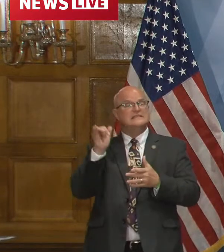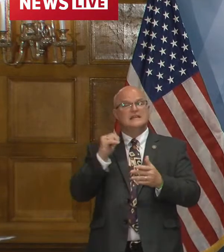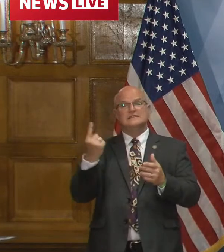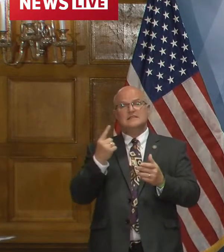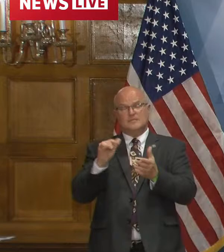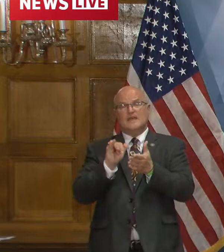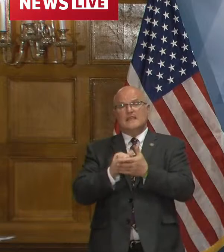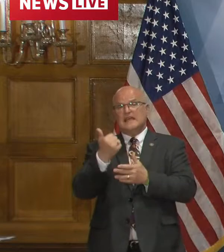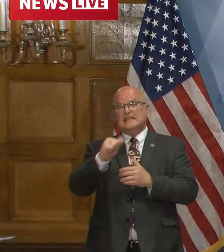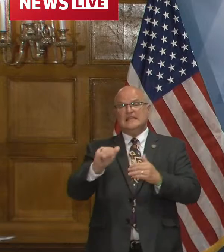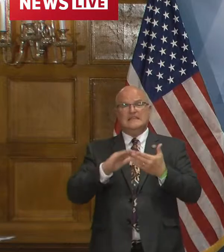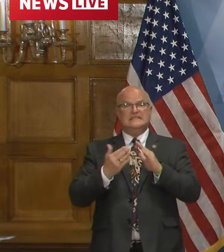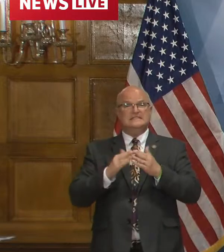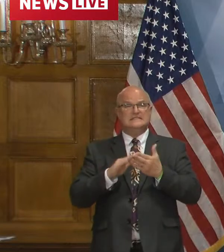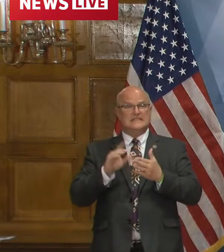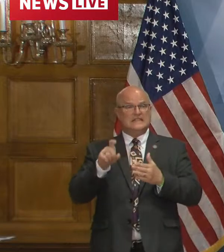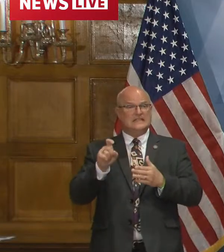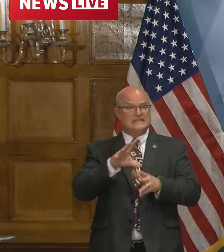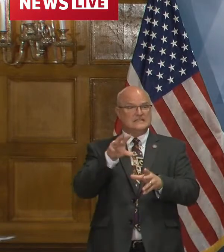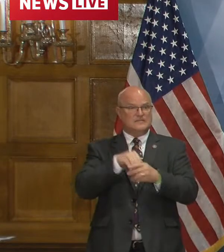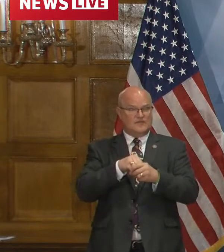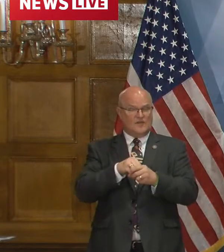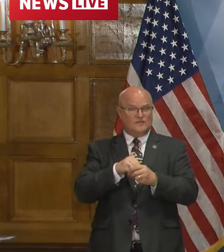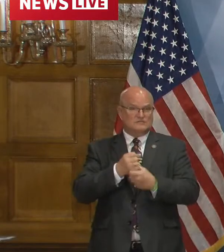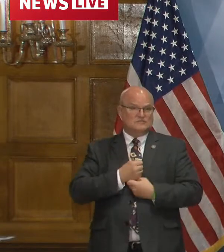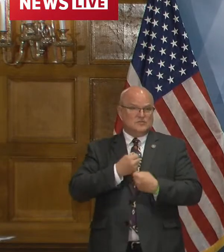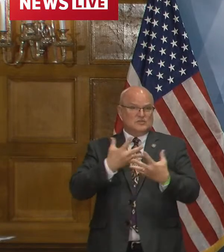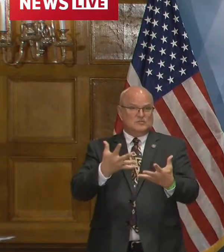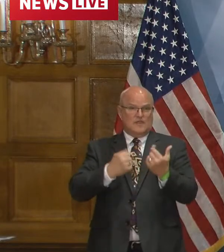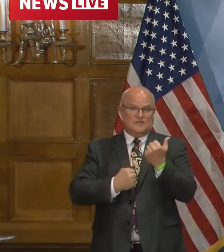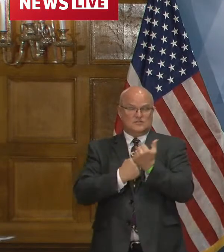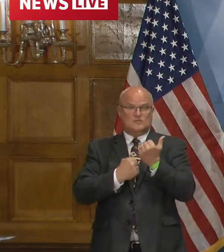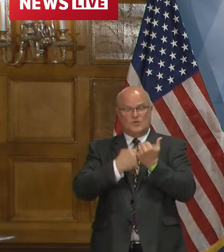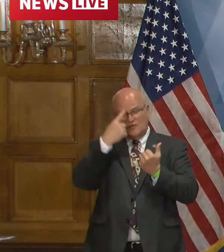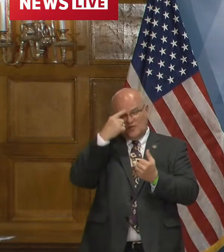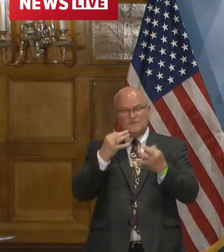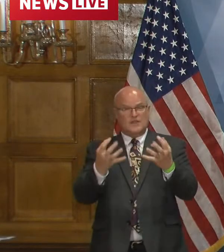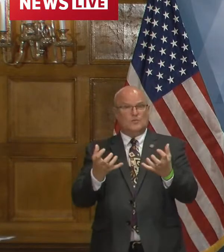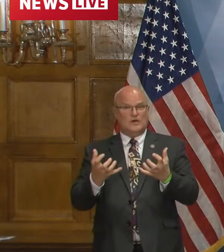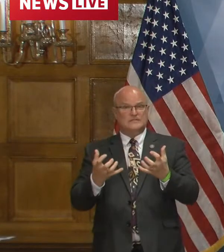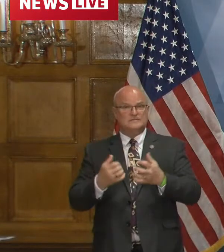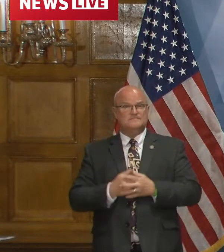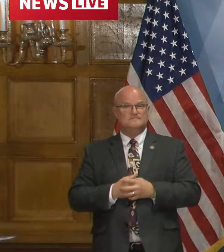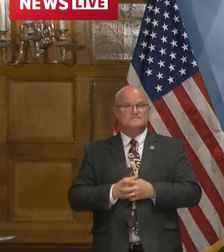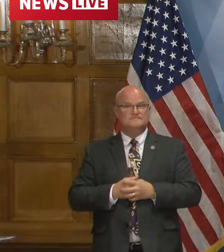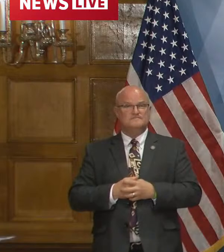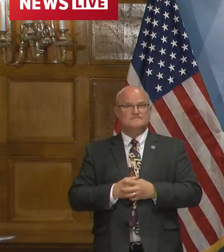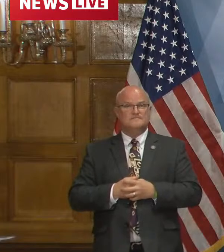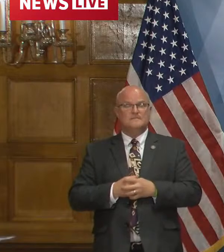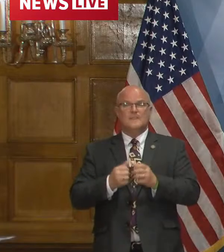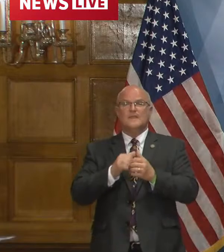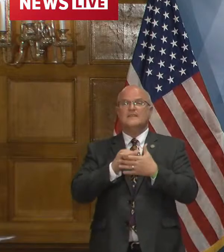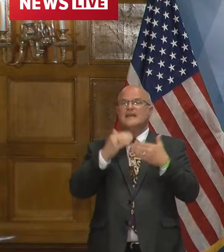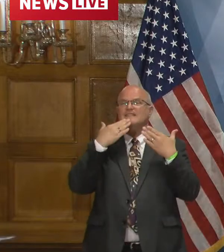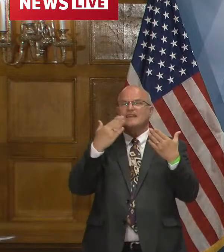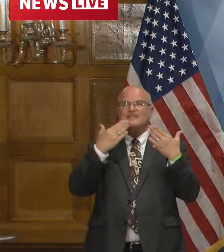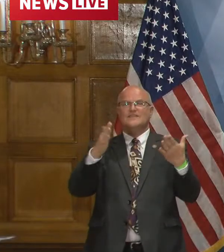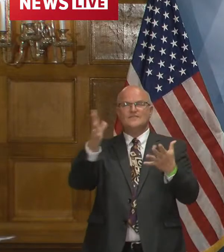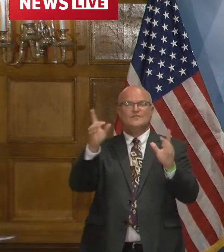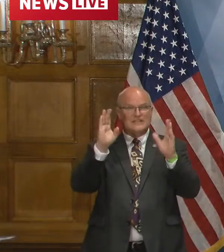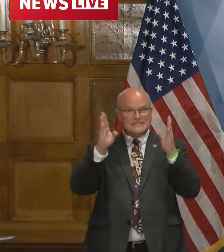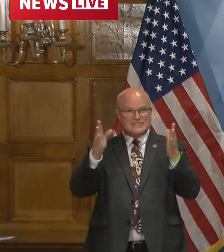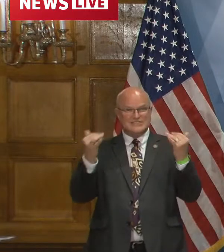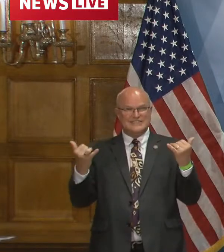like something that any city ought to be able to express their support for if they wish to. With that, thank you for